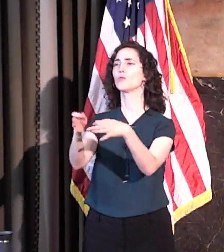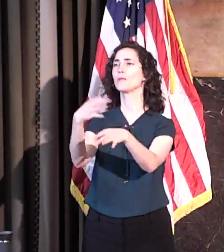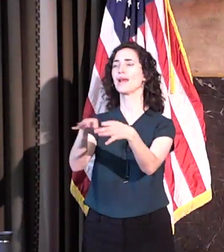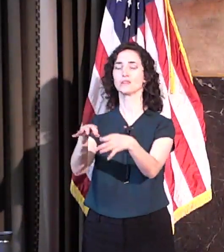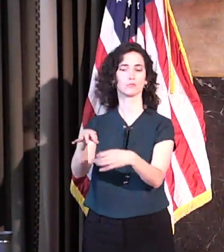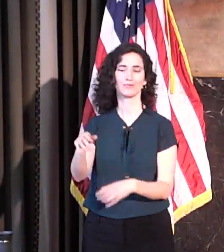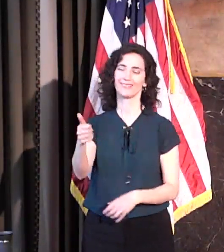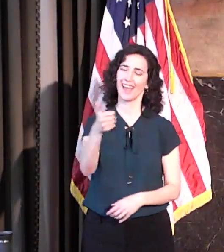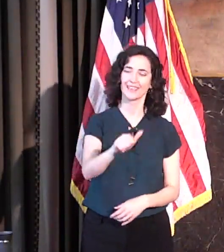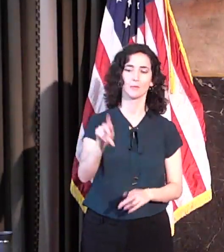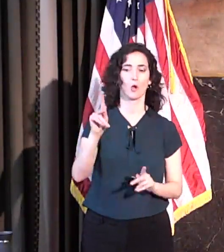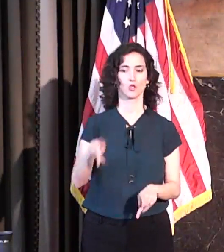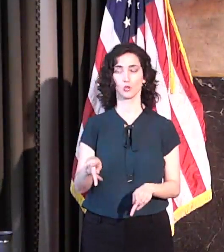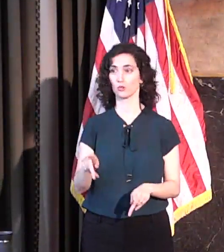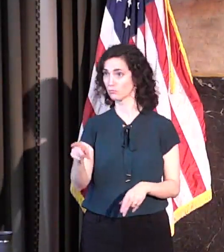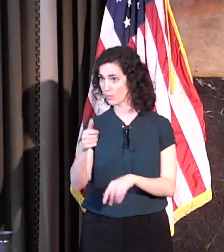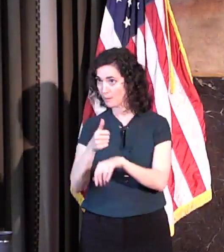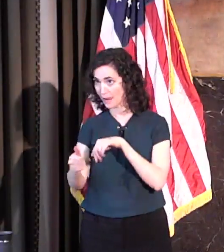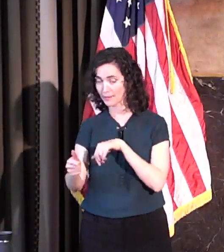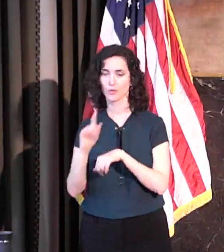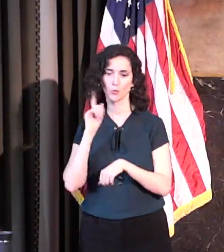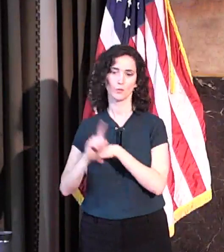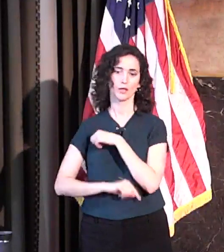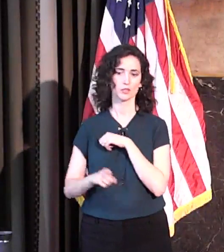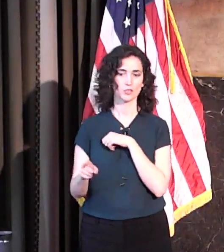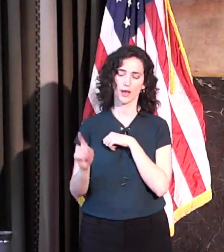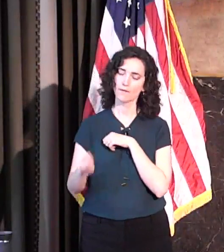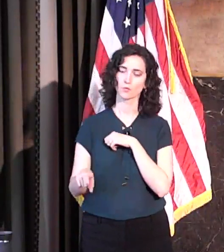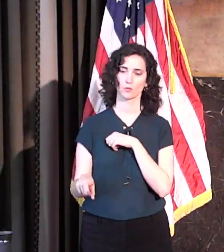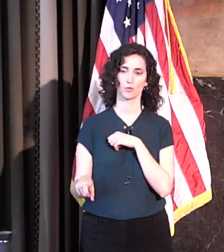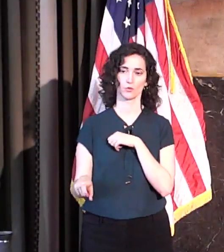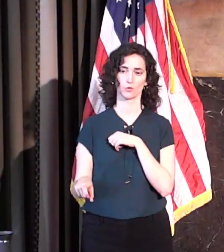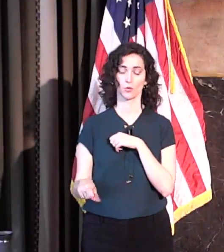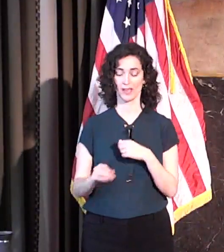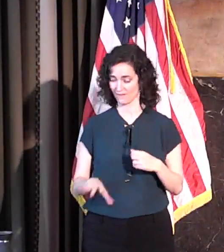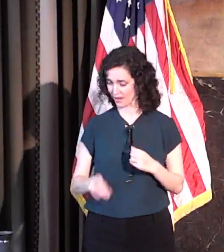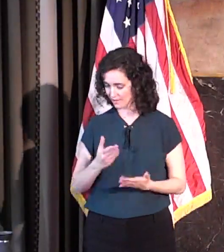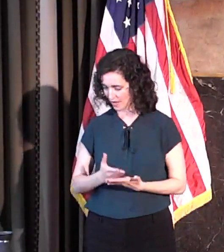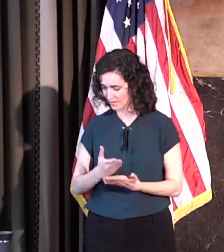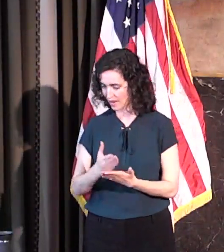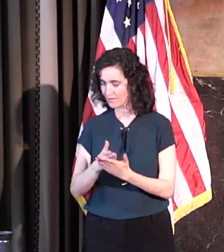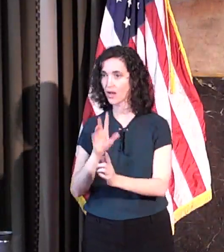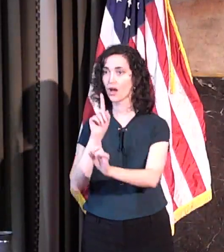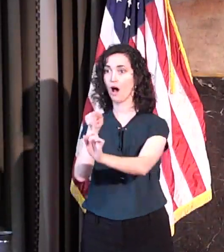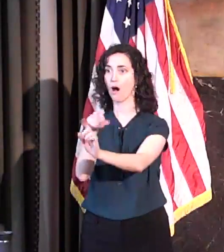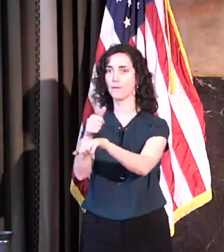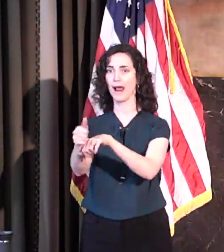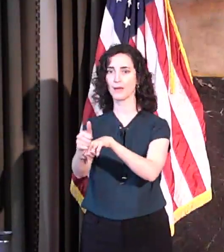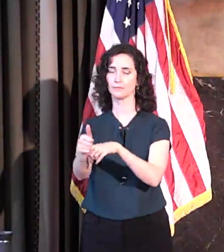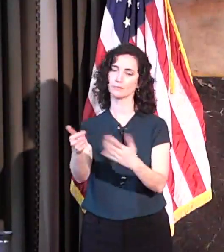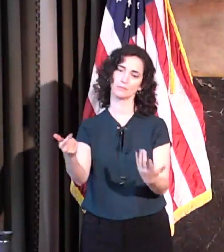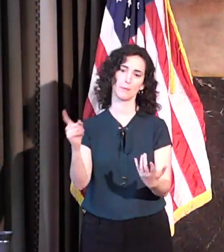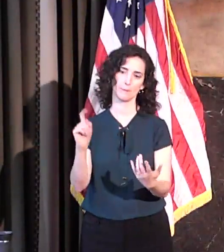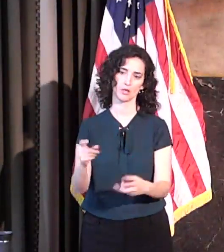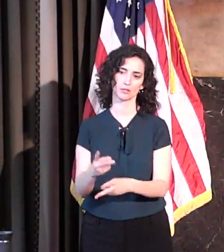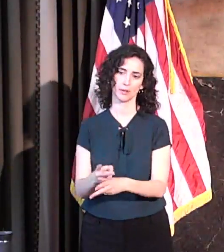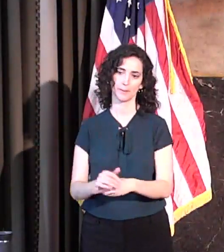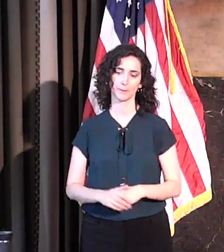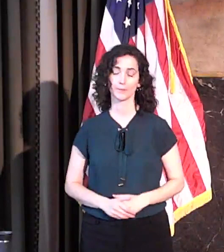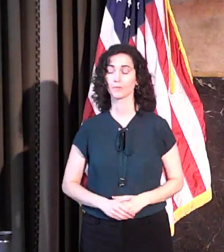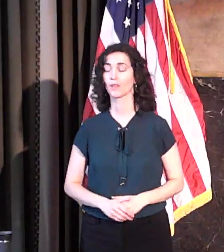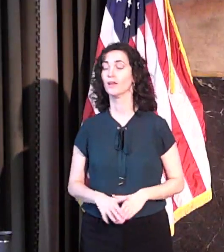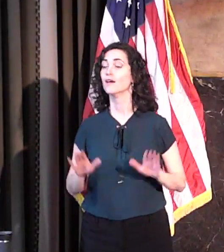Nobody is untouchable. So wherever the facts lead, that's where they need to go. Look, thank you all very much.